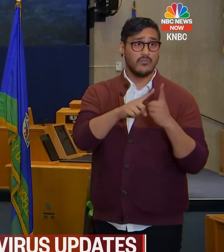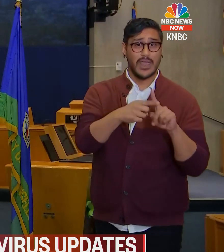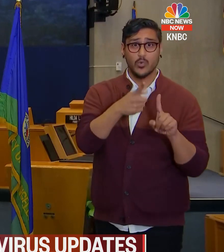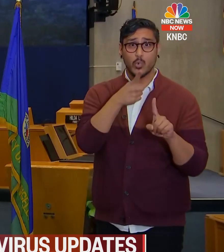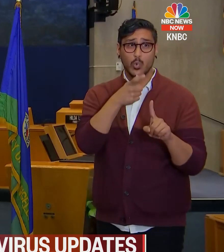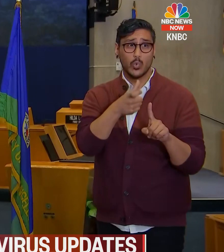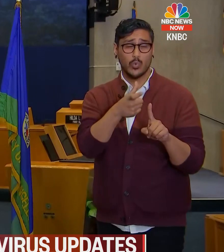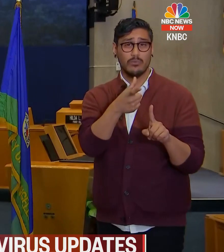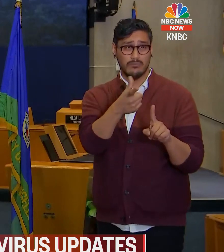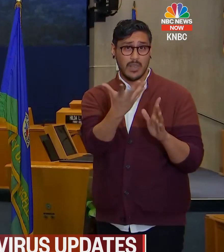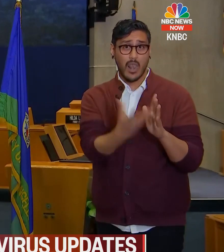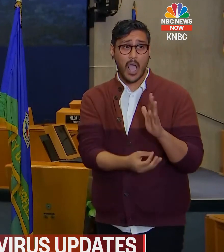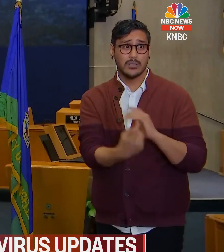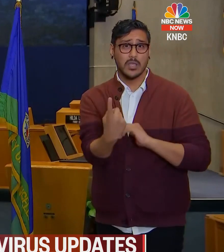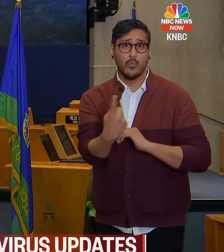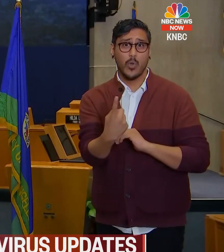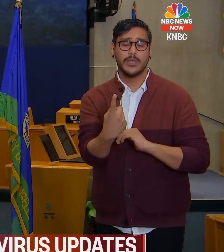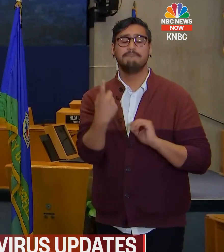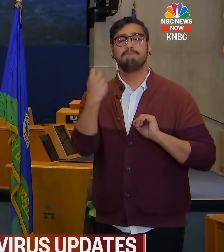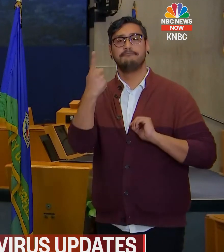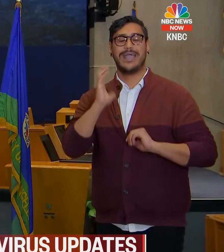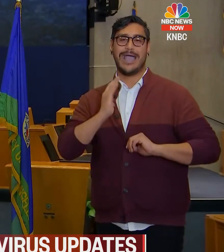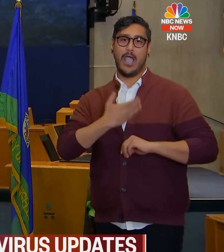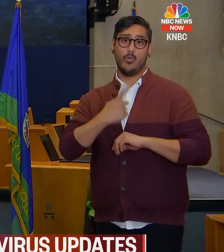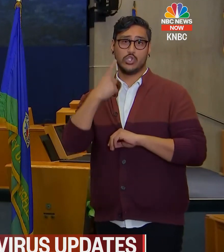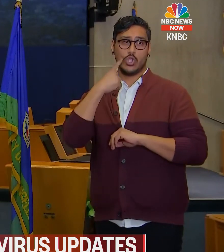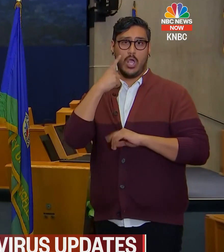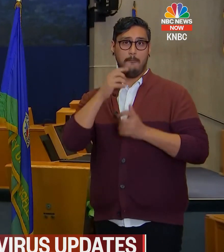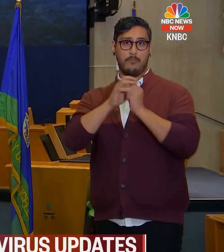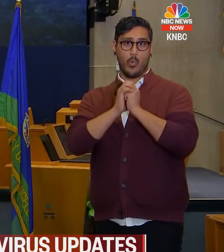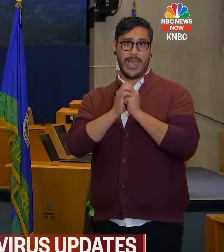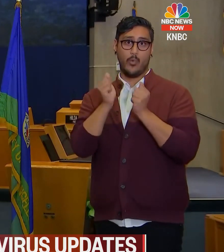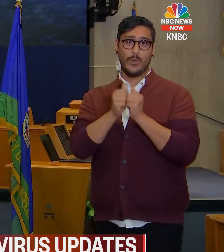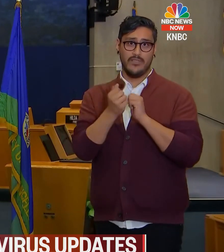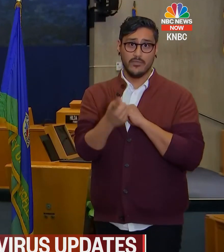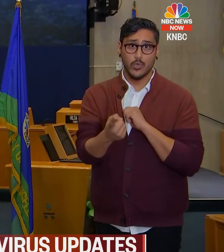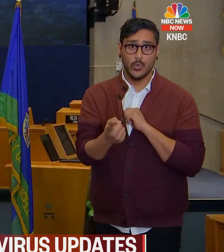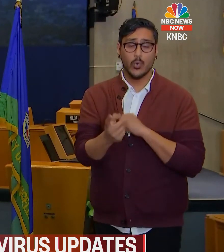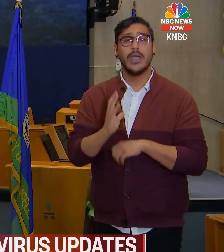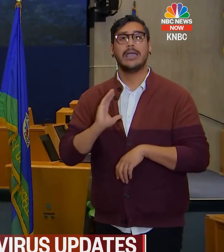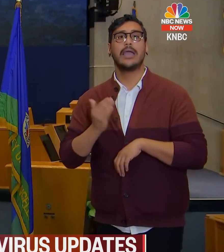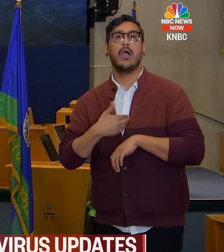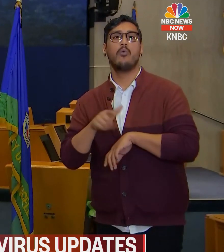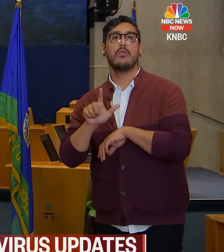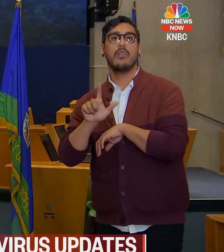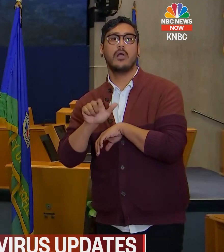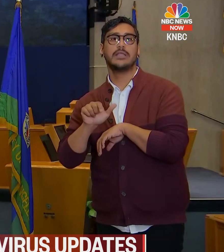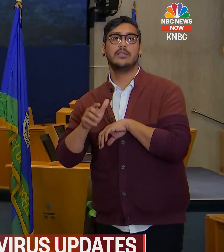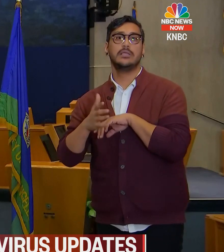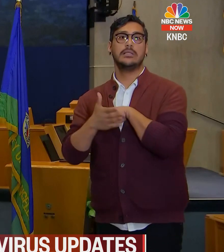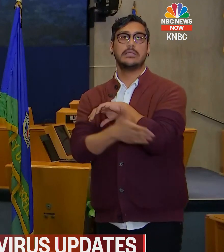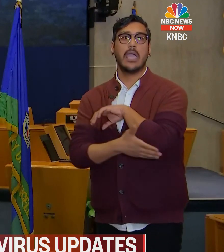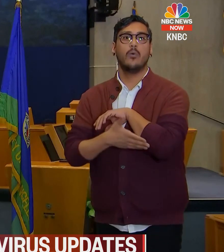ones, please know our thoughts and prayers are with you, and our Los Angeles County community very